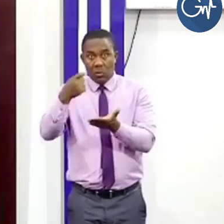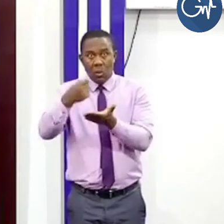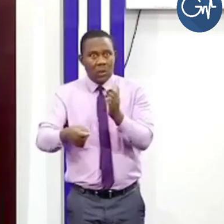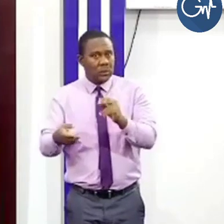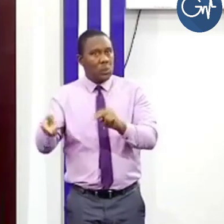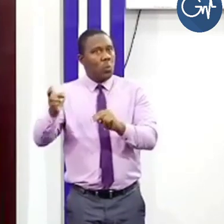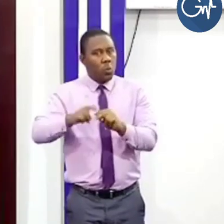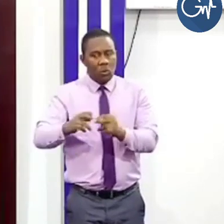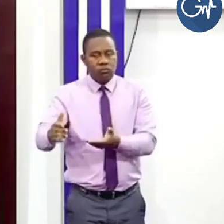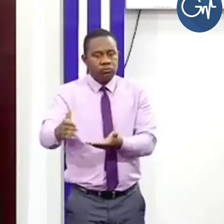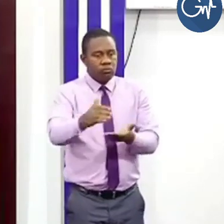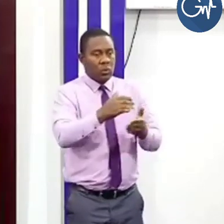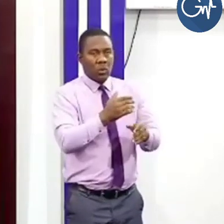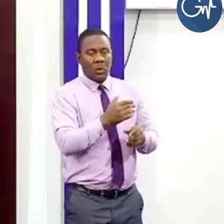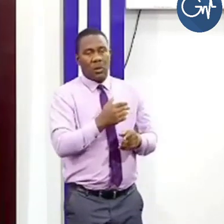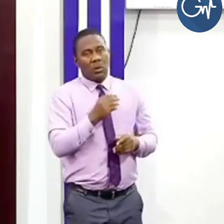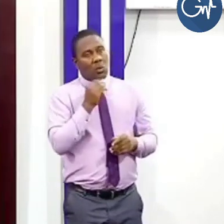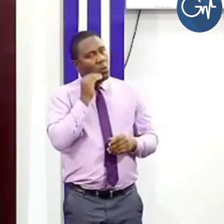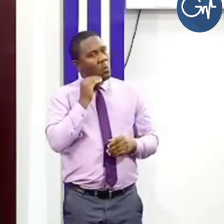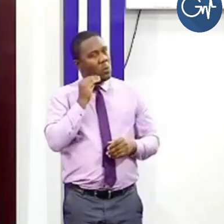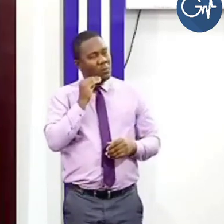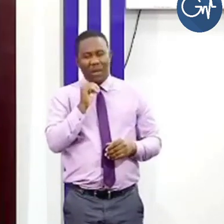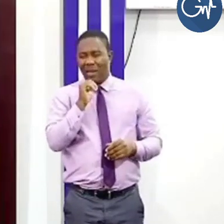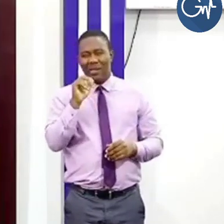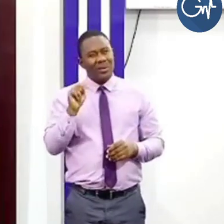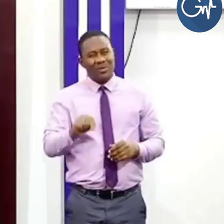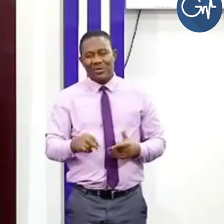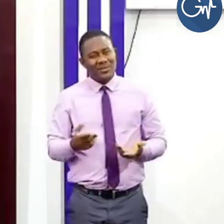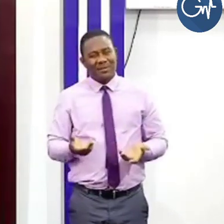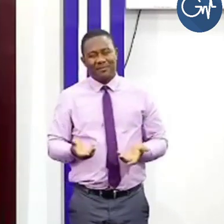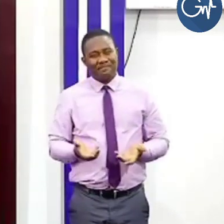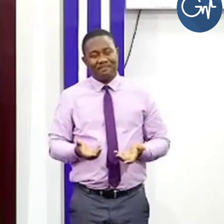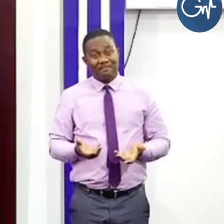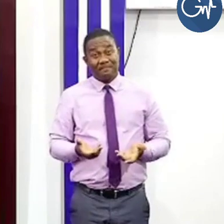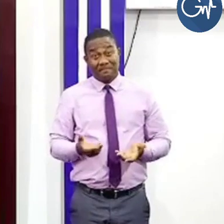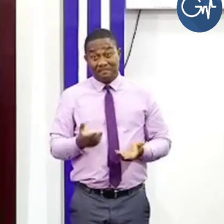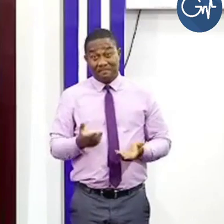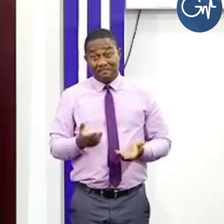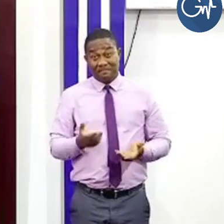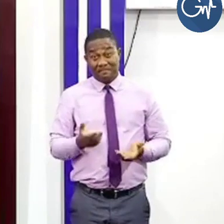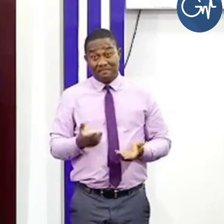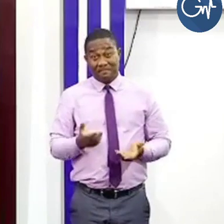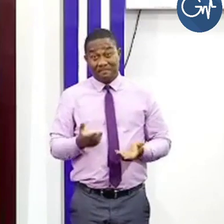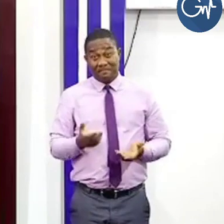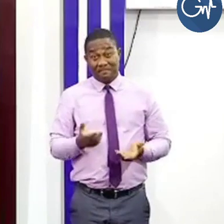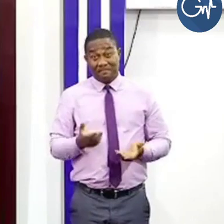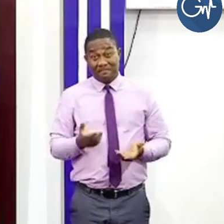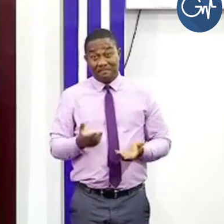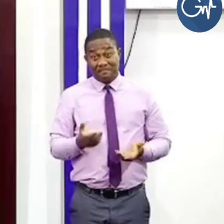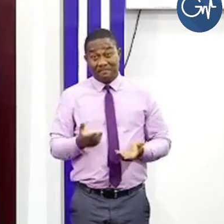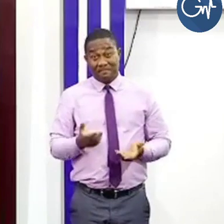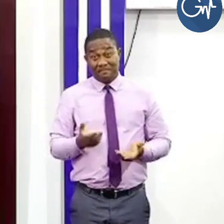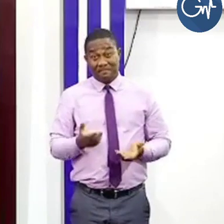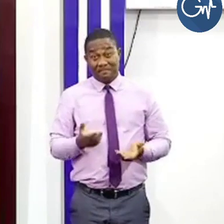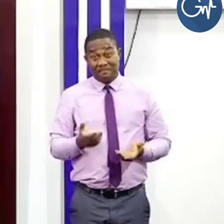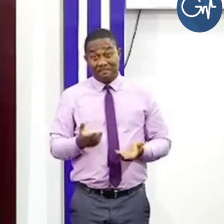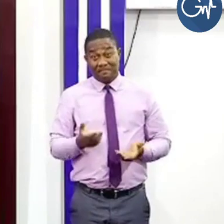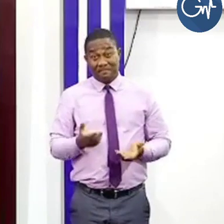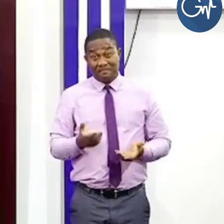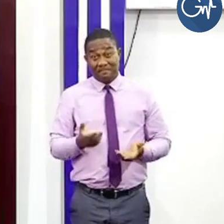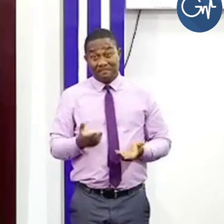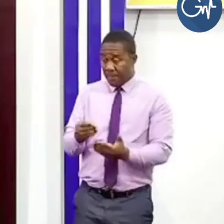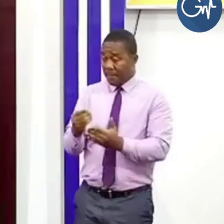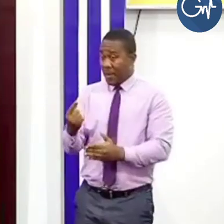ya efise se obi a to de da bi obedi a ebo no beba fom na me che mo se ena ye